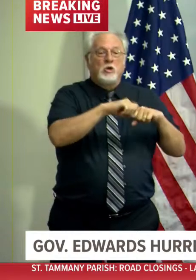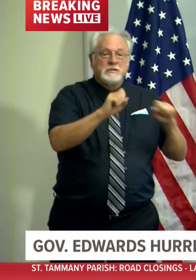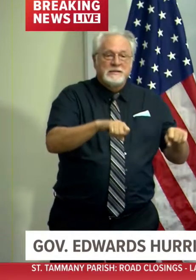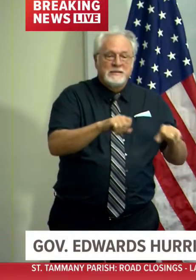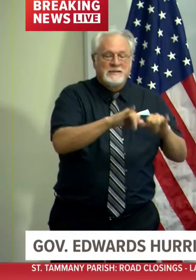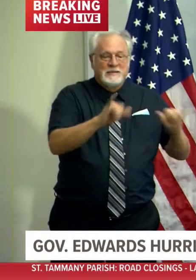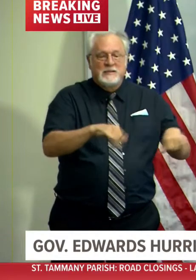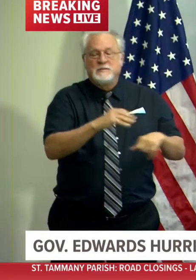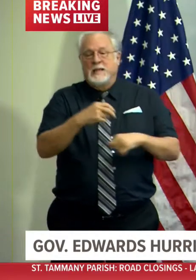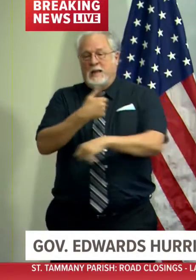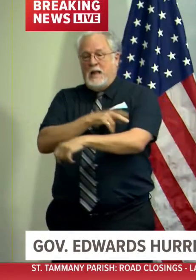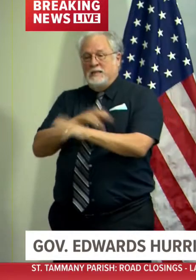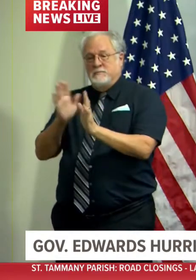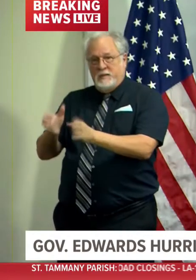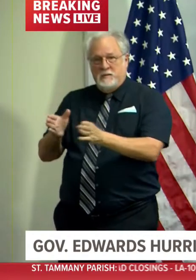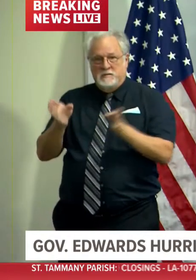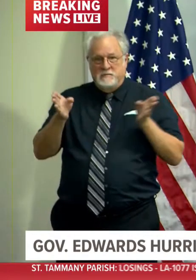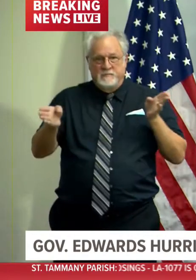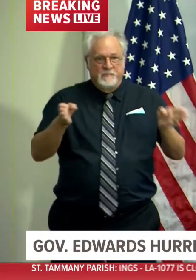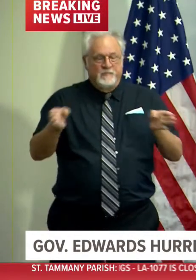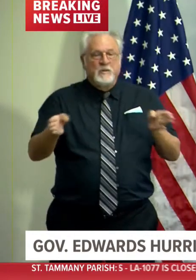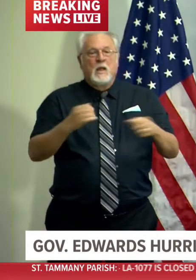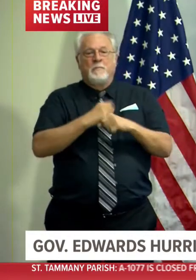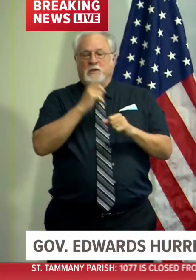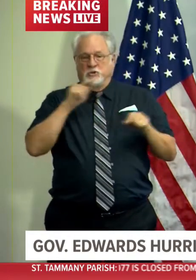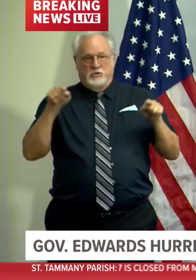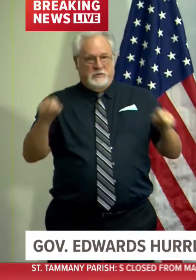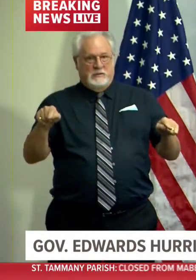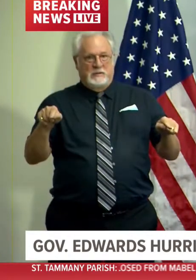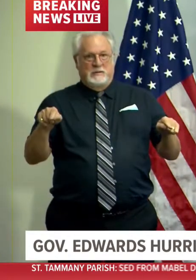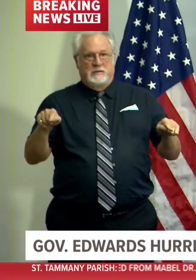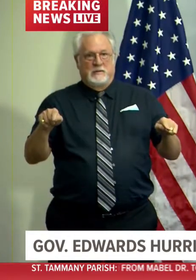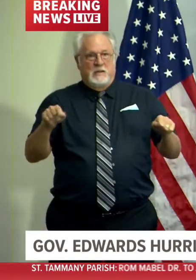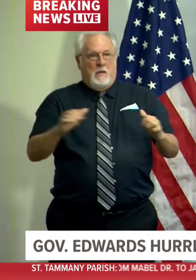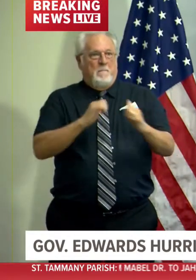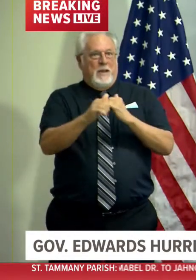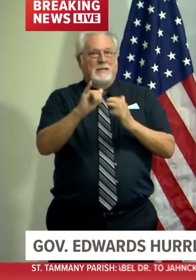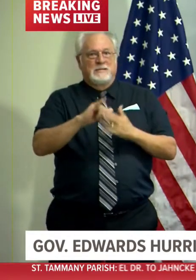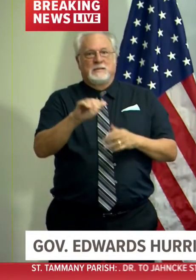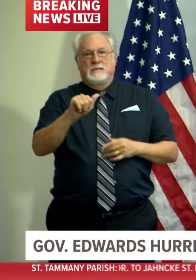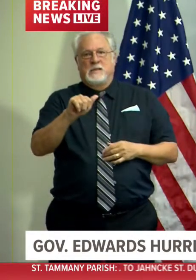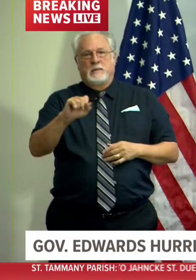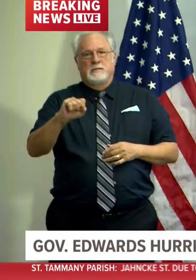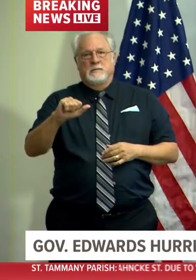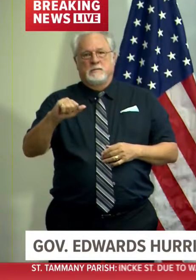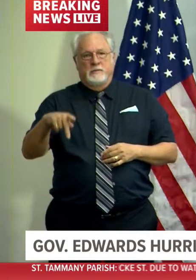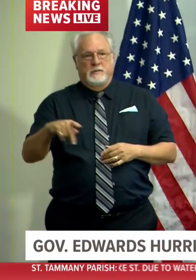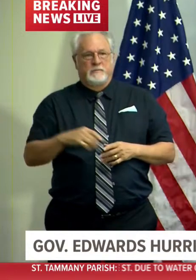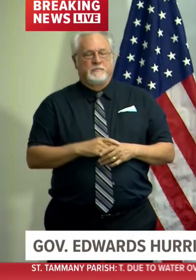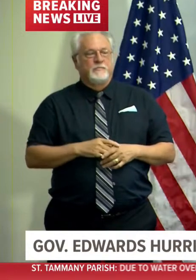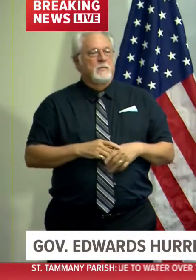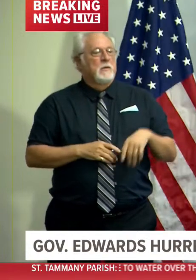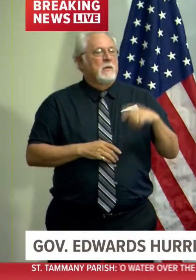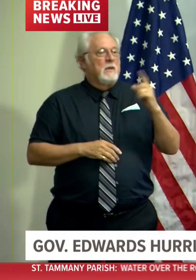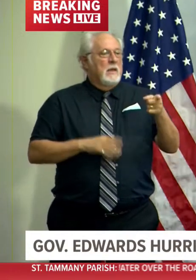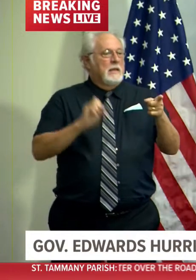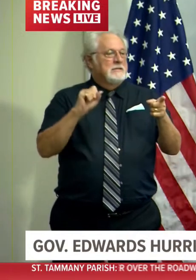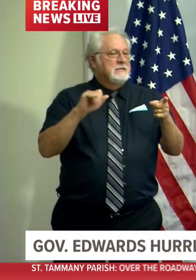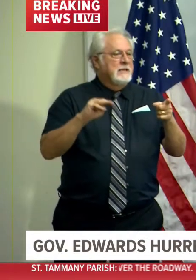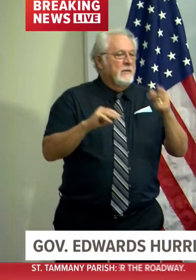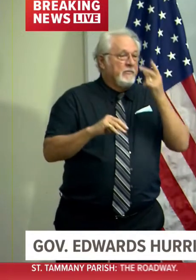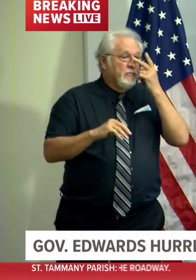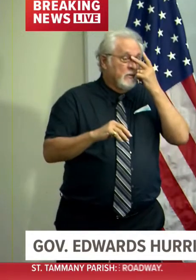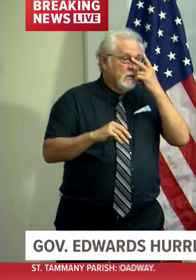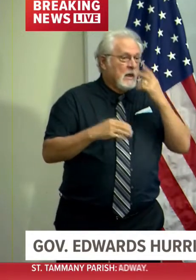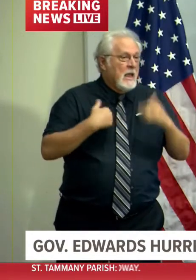hospitals in order to try to make sure that we can get past this just as soon as possible. Sam?